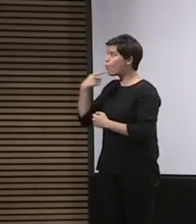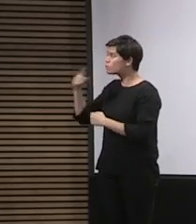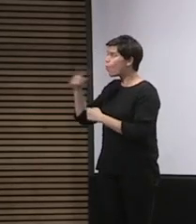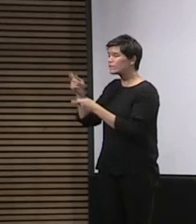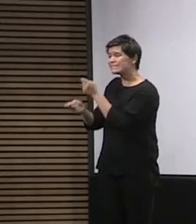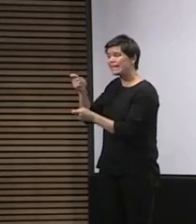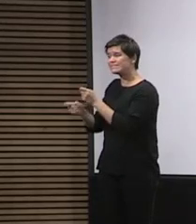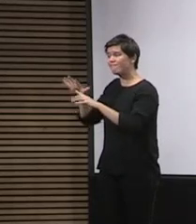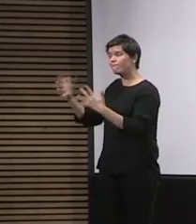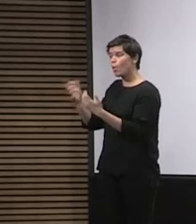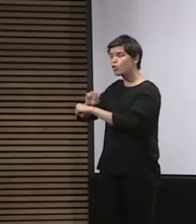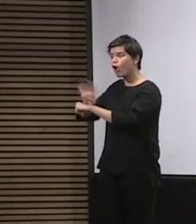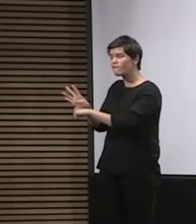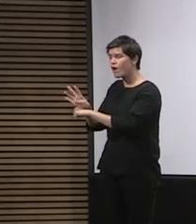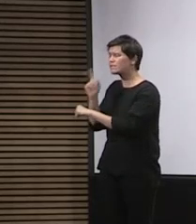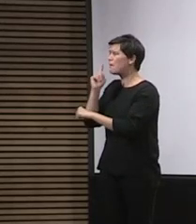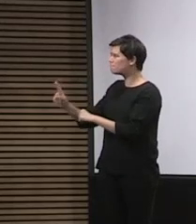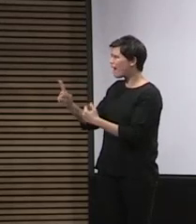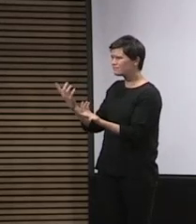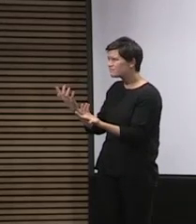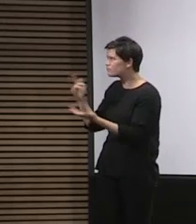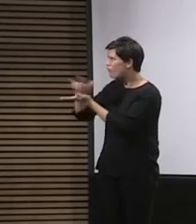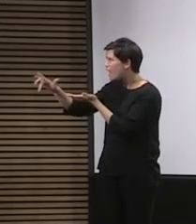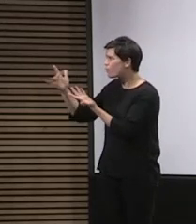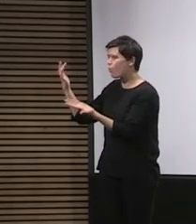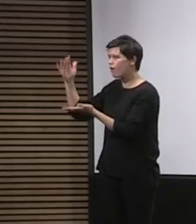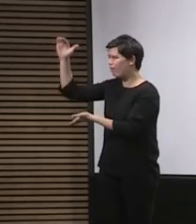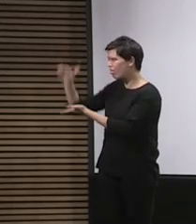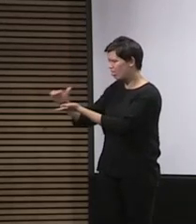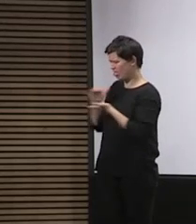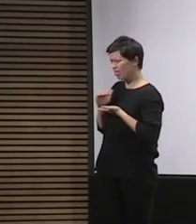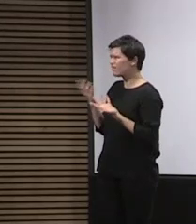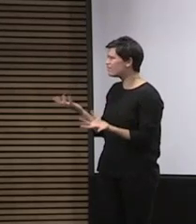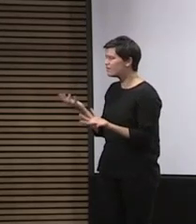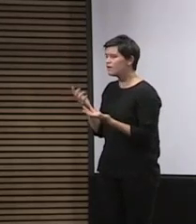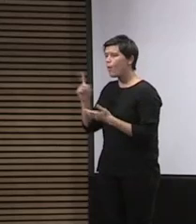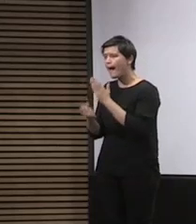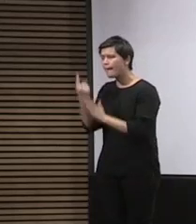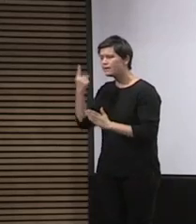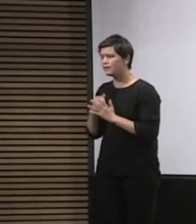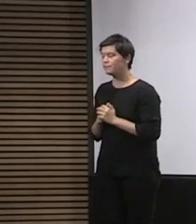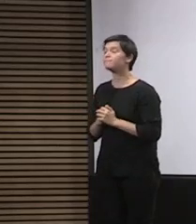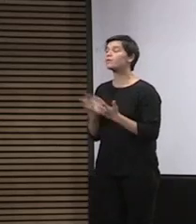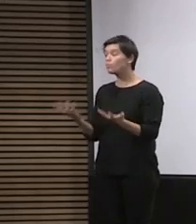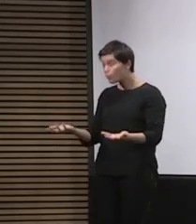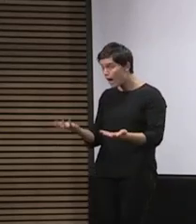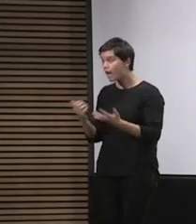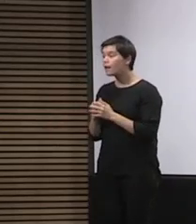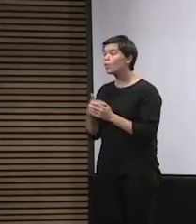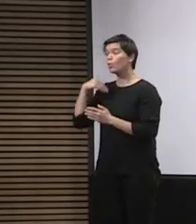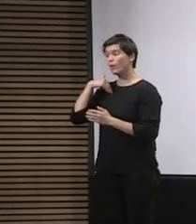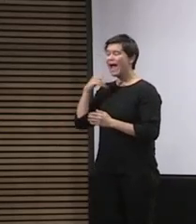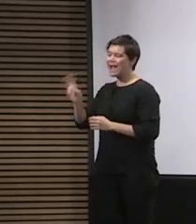shortage? I think, again, it's a bit similar to the flu vaccine answer. It's about making sure that we have the